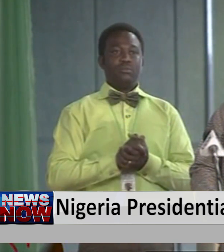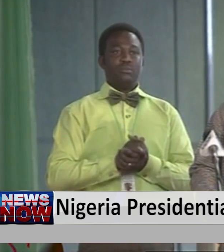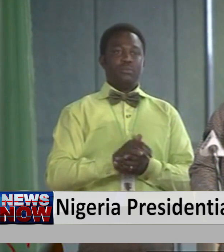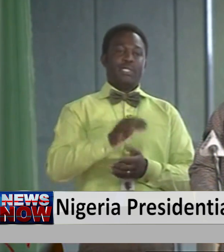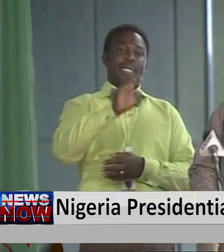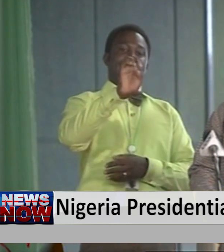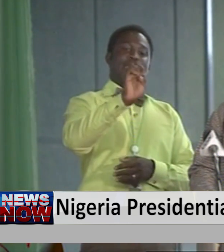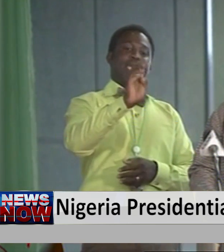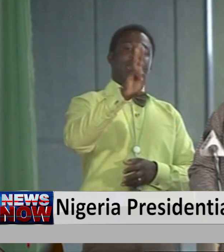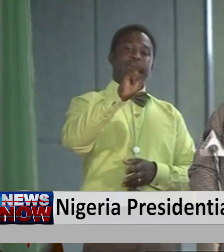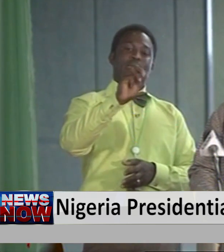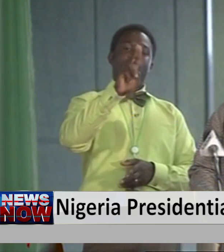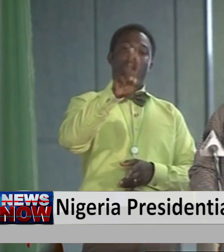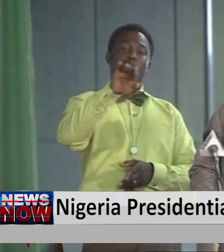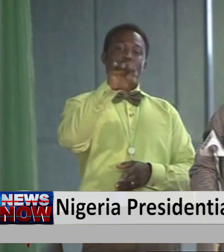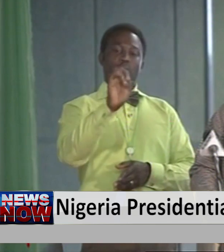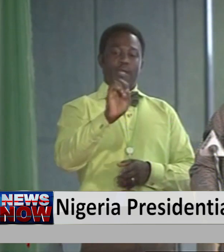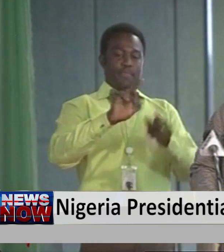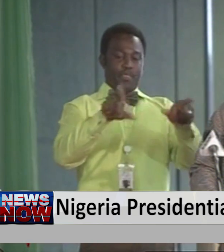Emure local government,